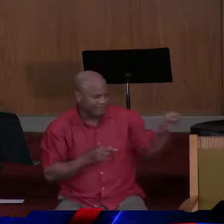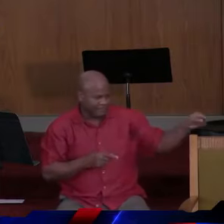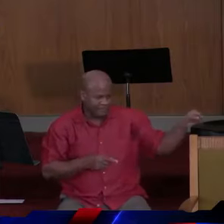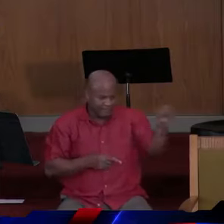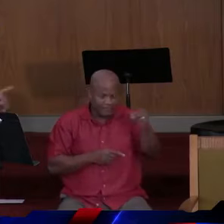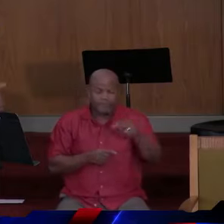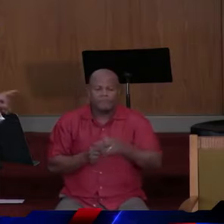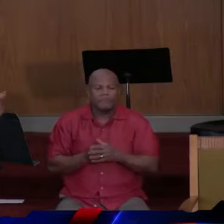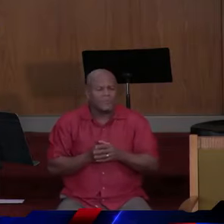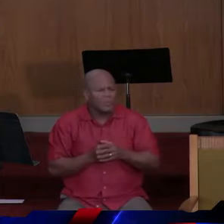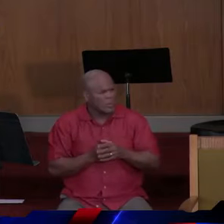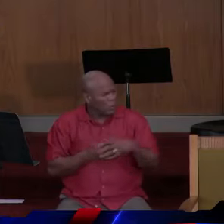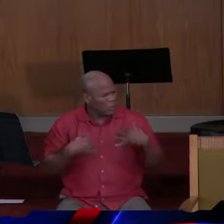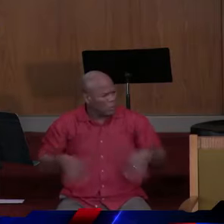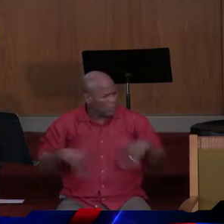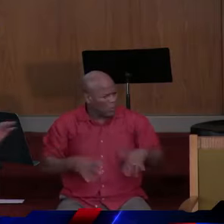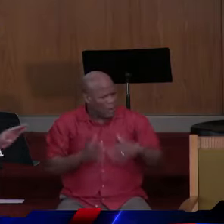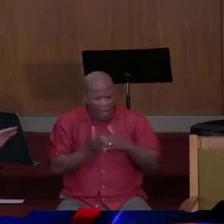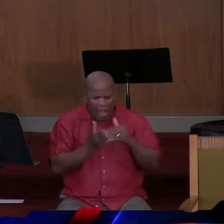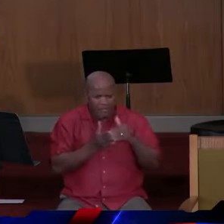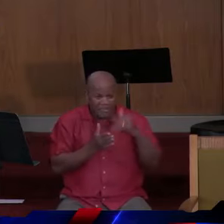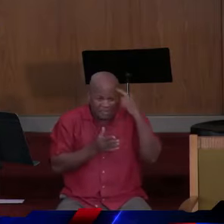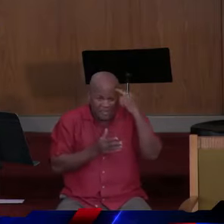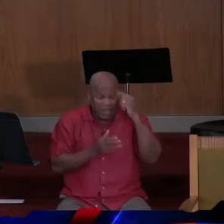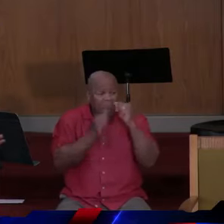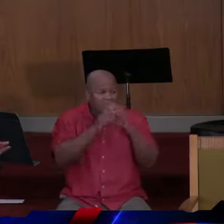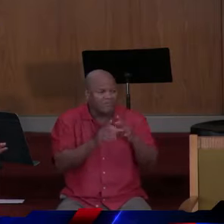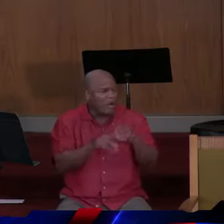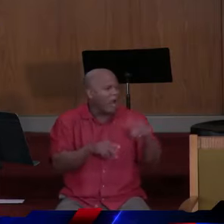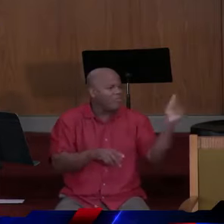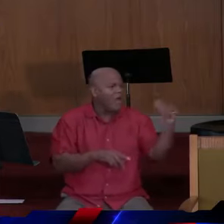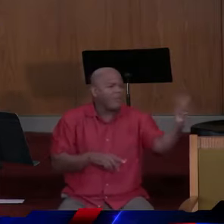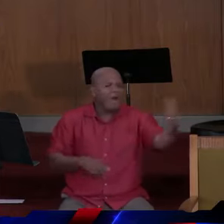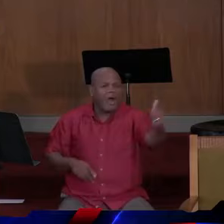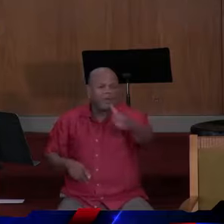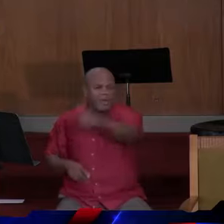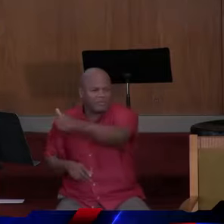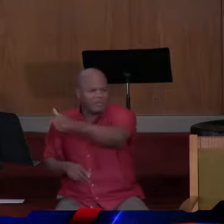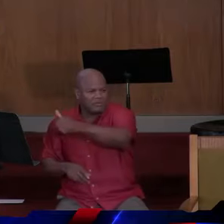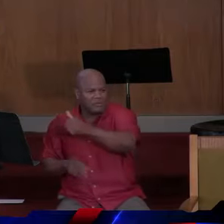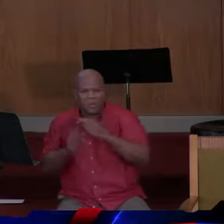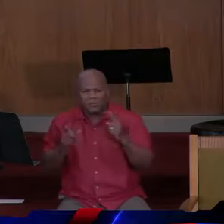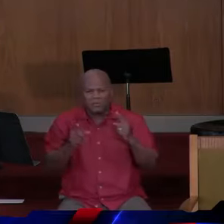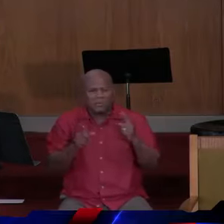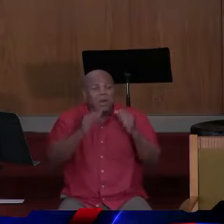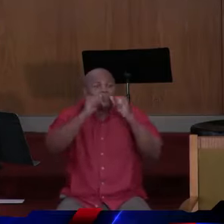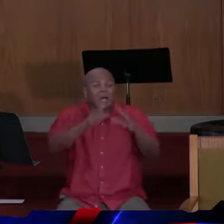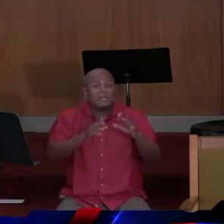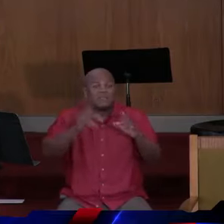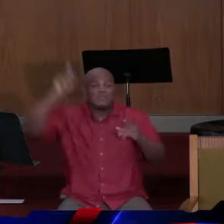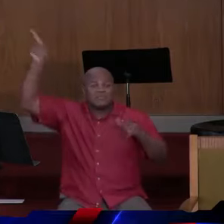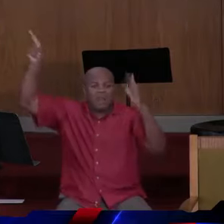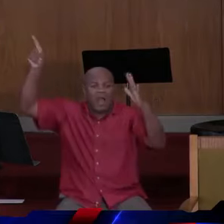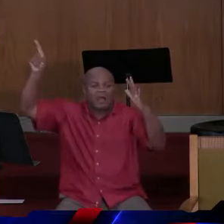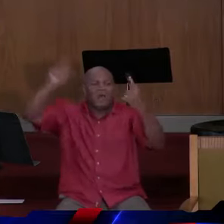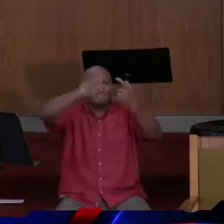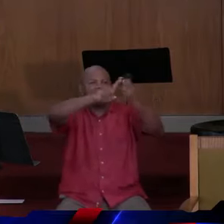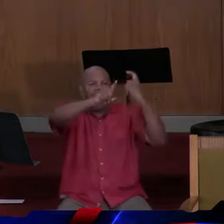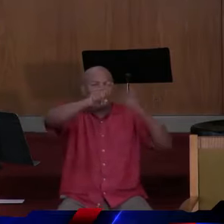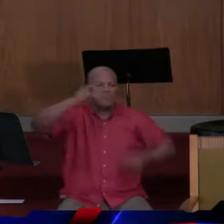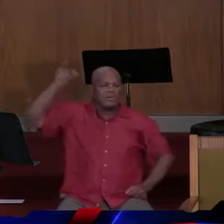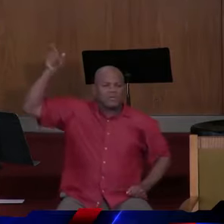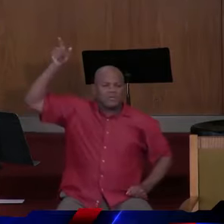so often we think our blessings come from other places. But all the blessings of God come